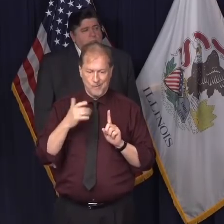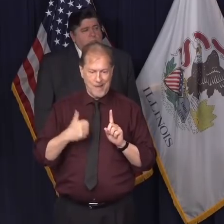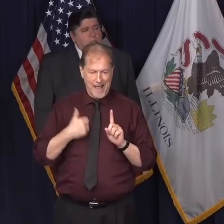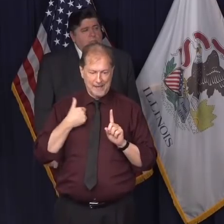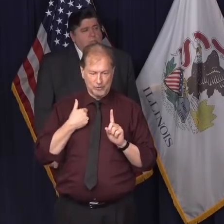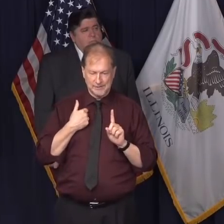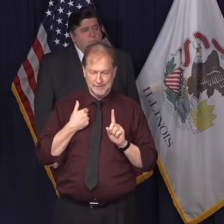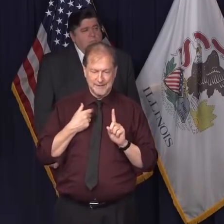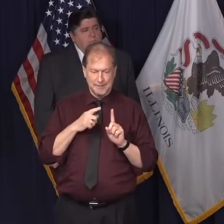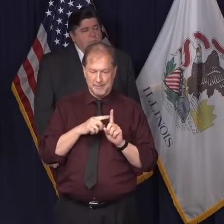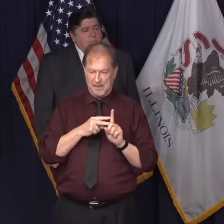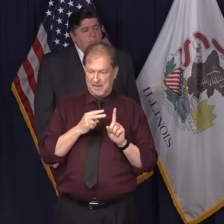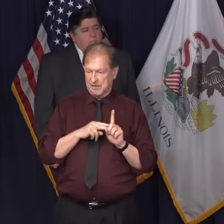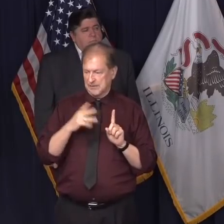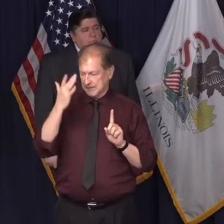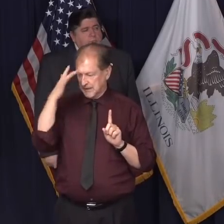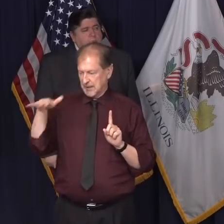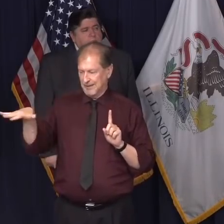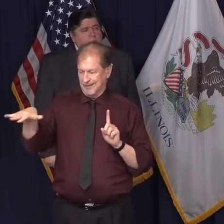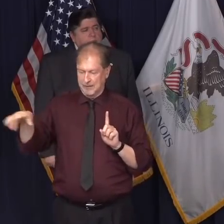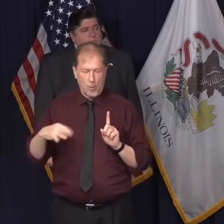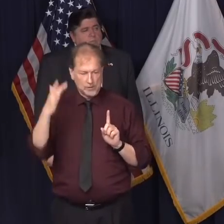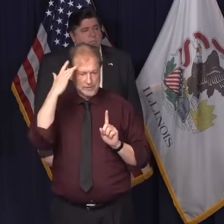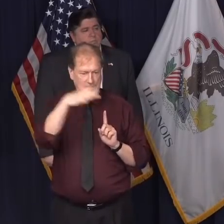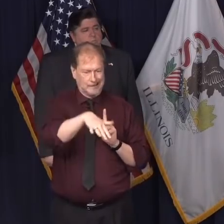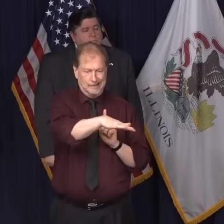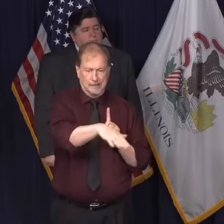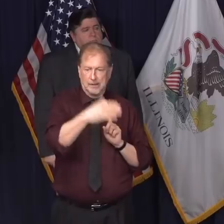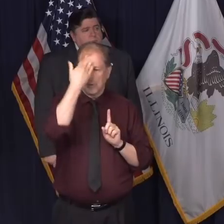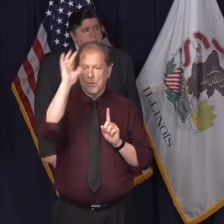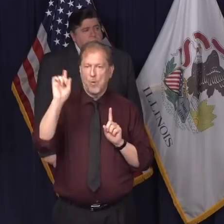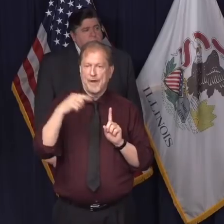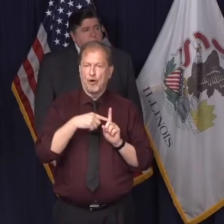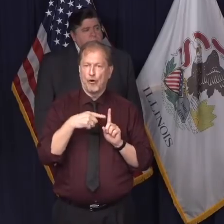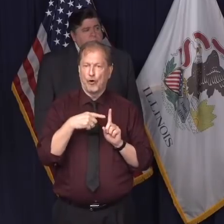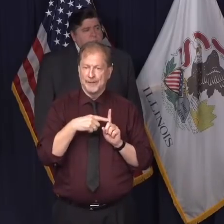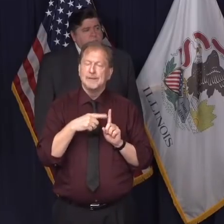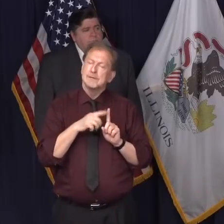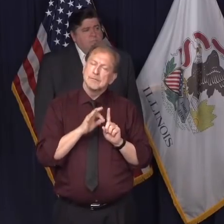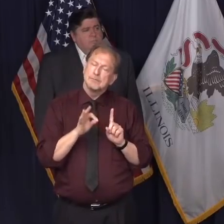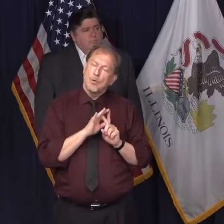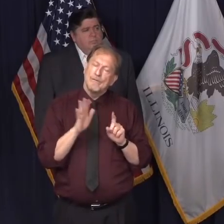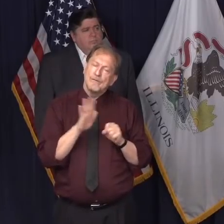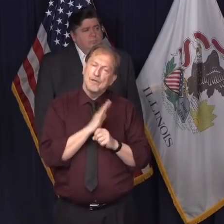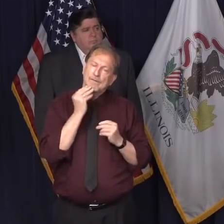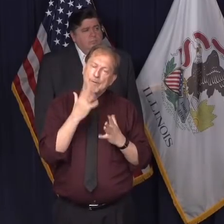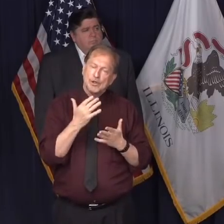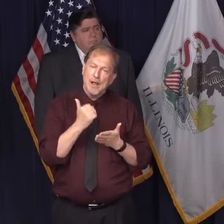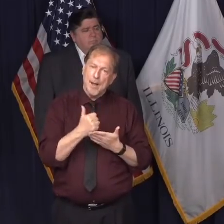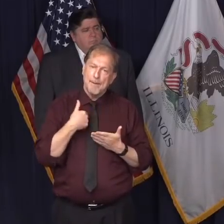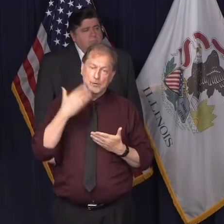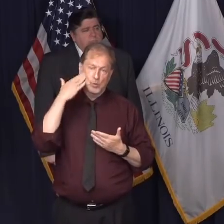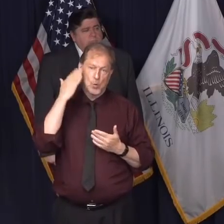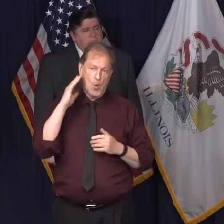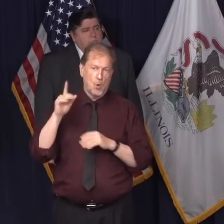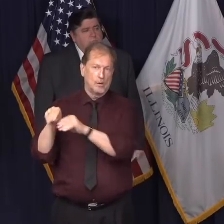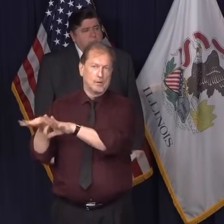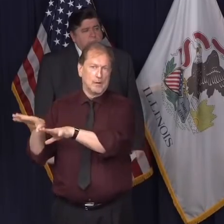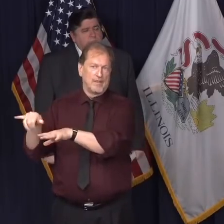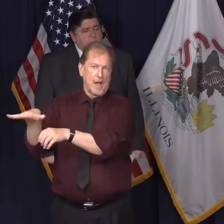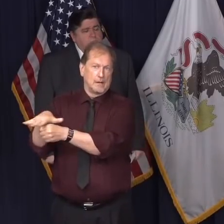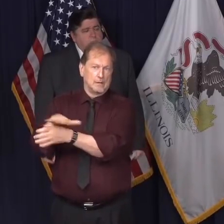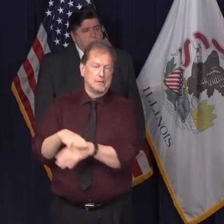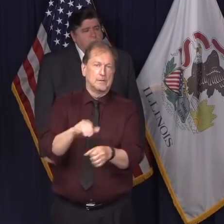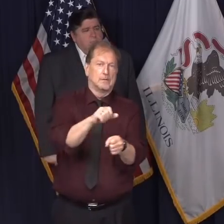address until we are able to chase down that information. And we don't know if this is belongs to one of the which of the